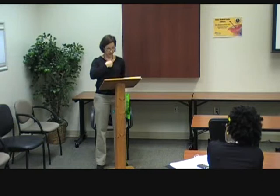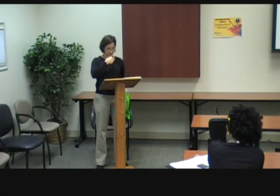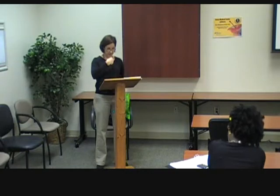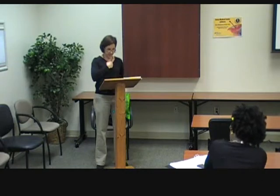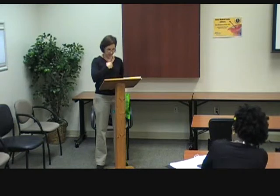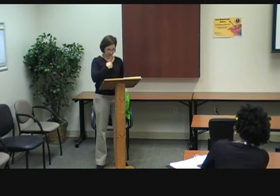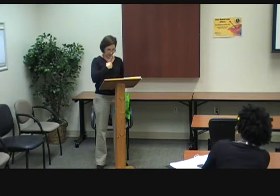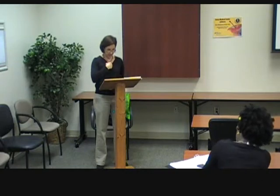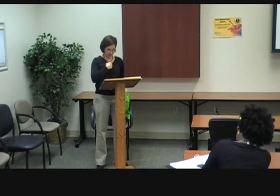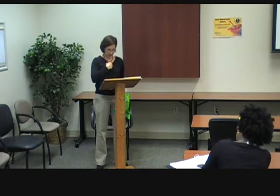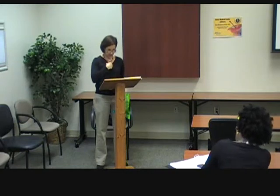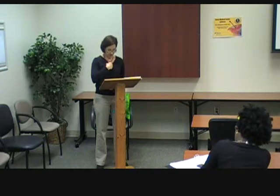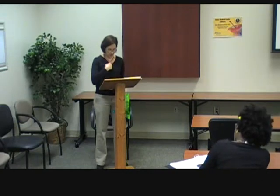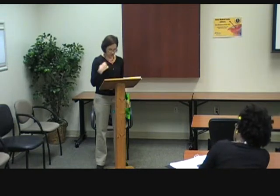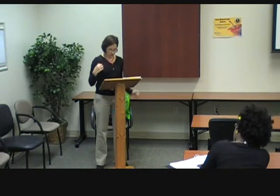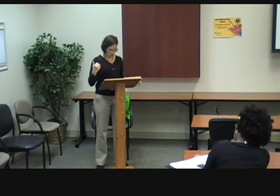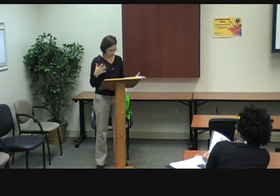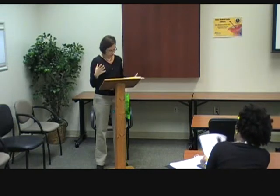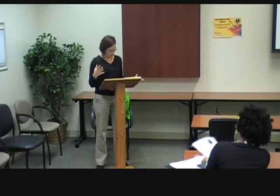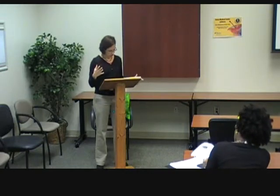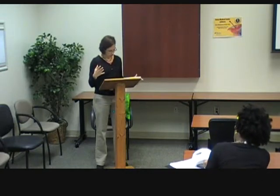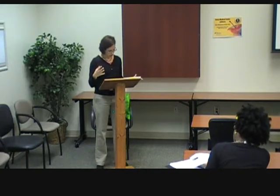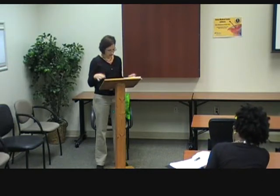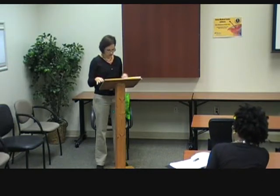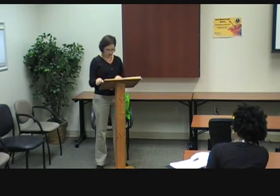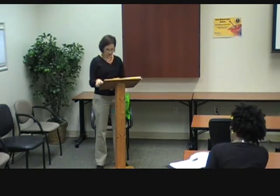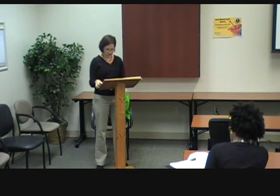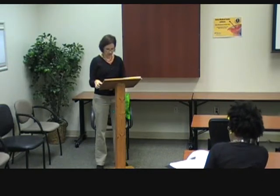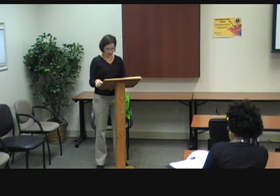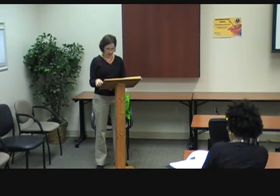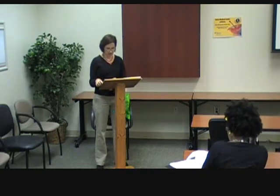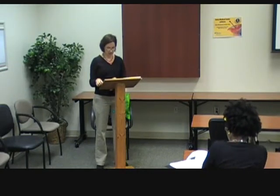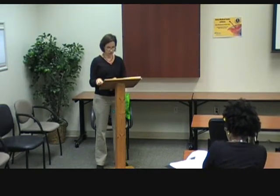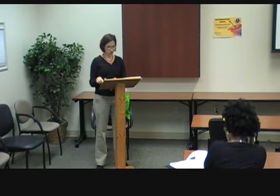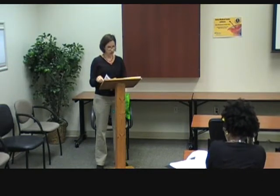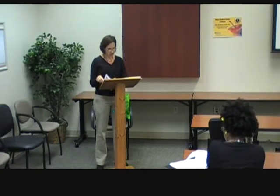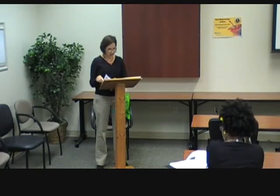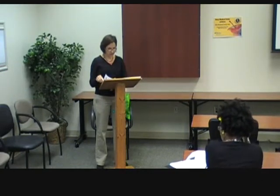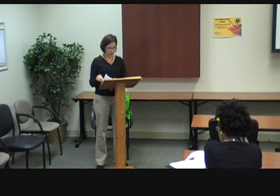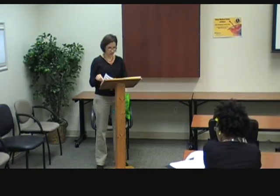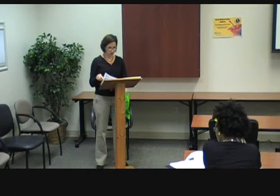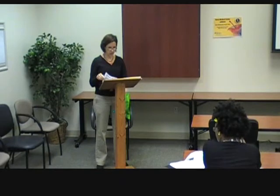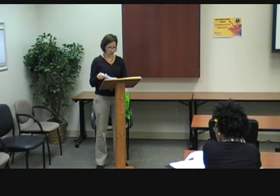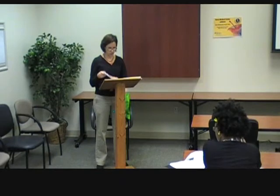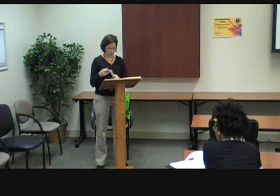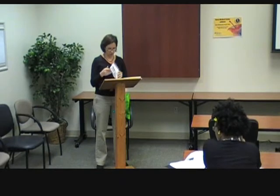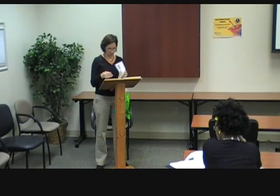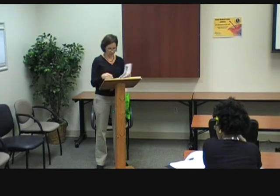then me. So we're going to do a little exercise in a minute, and let's try to follow the rules with